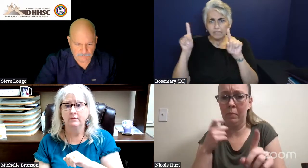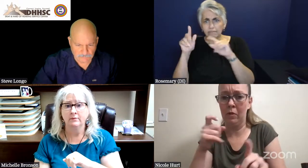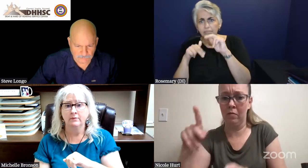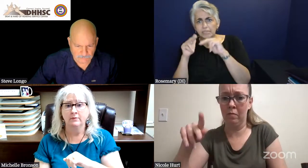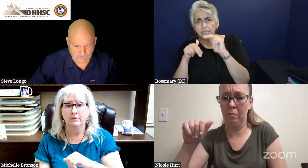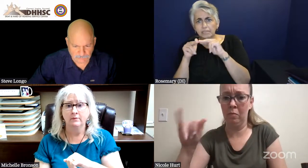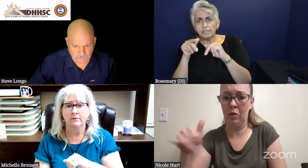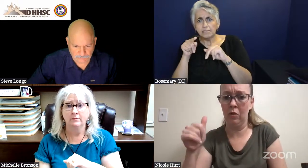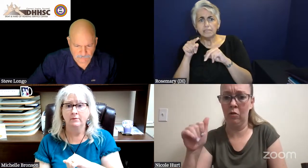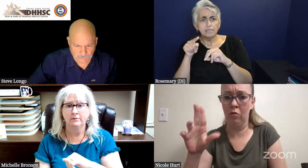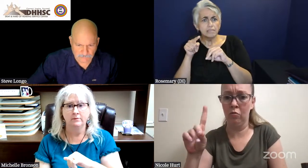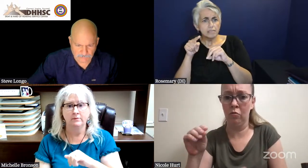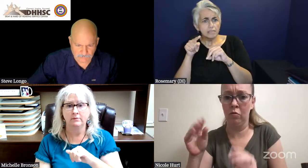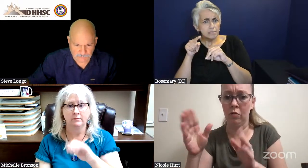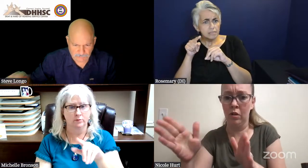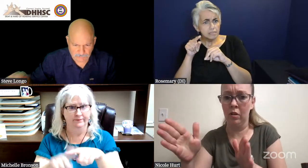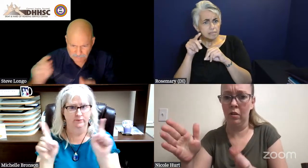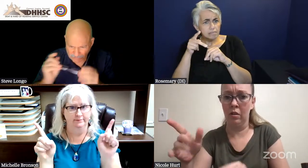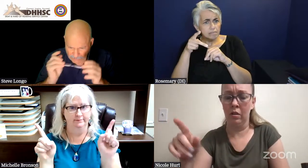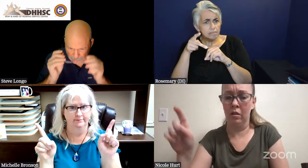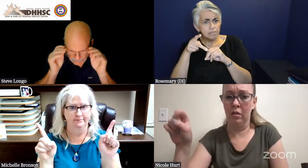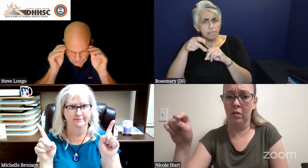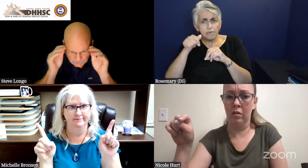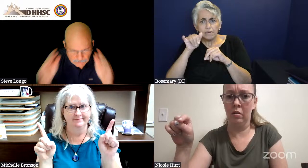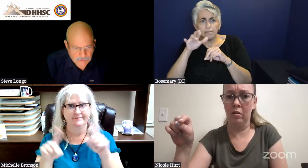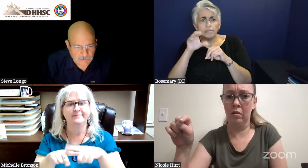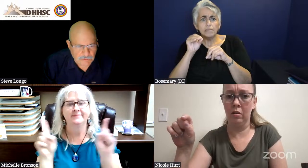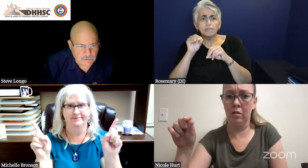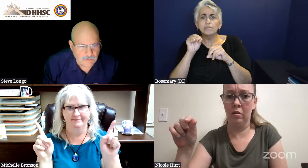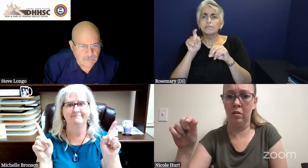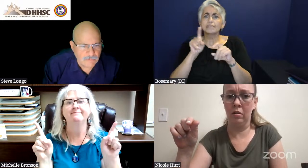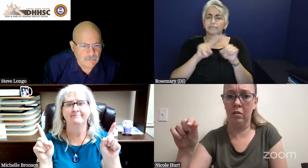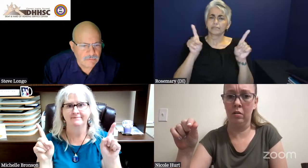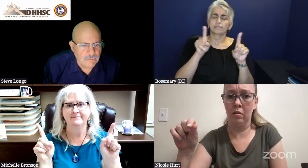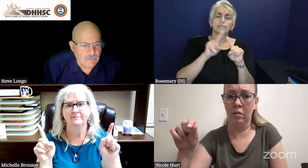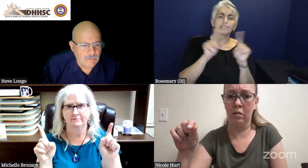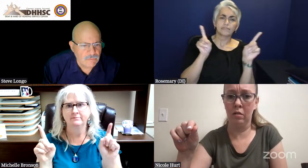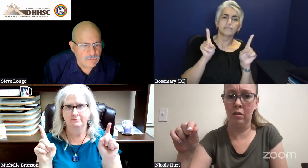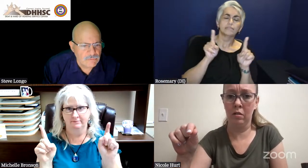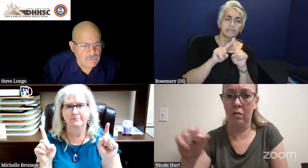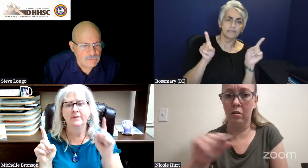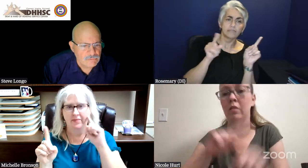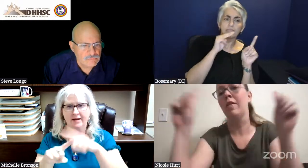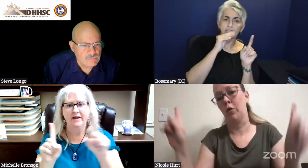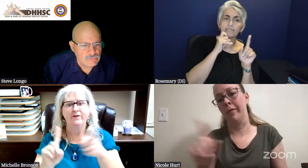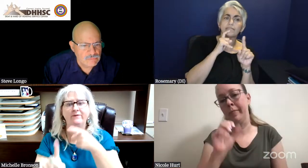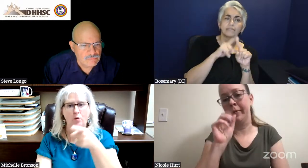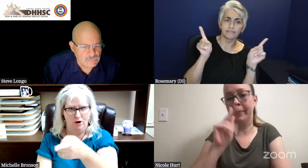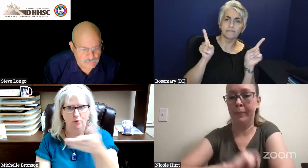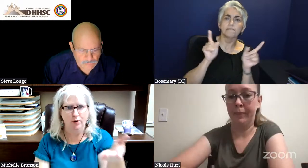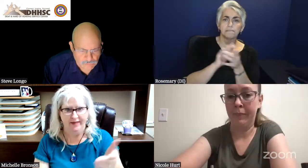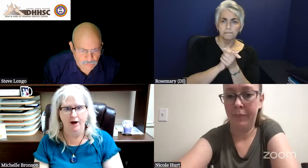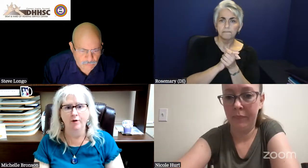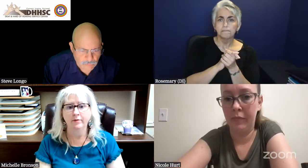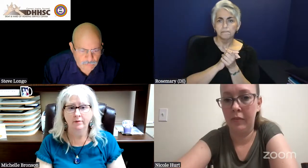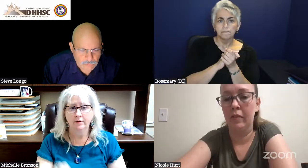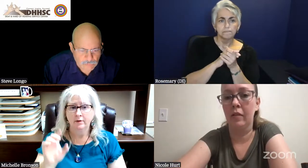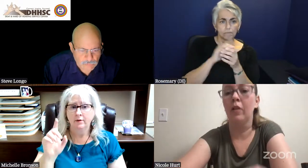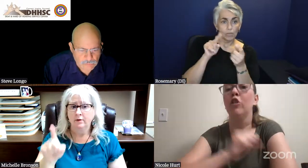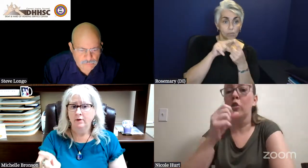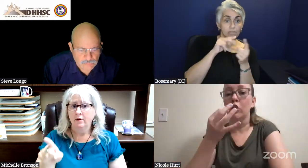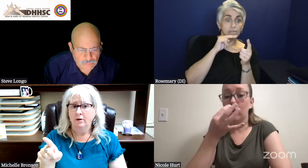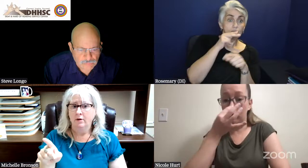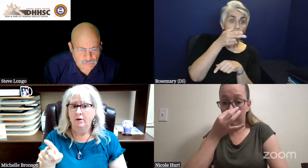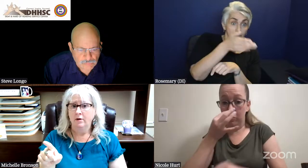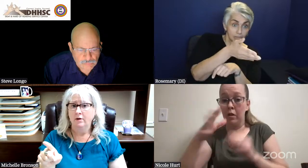Nicole is saying, is it the same building or a different building? And Michelle is saying it's a different building. It's not the same building.